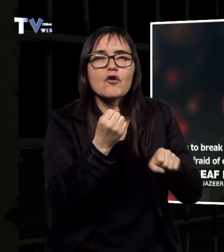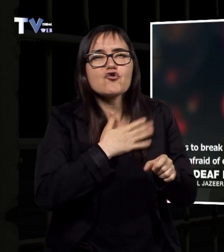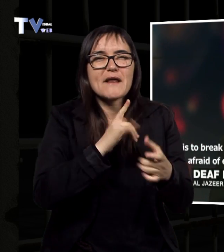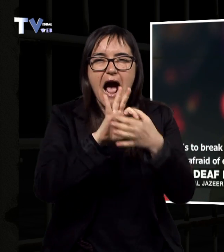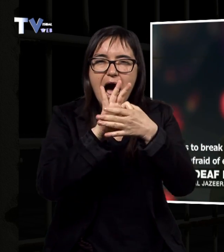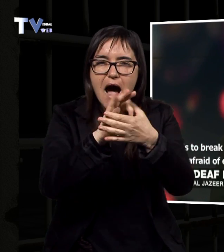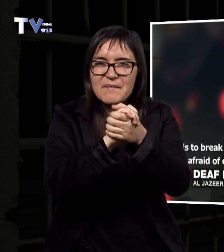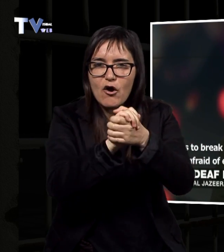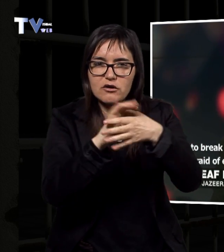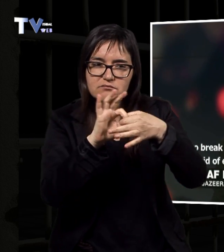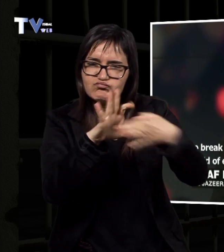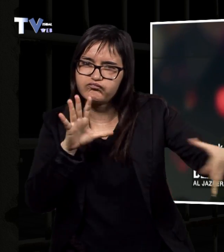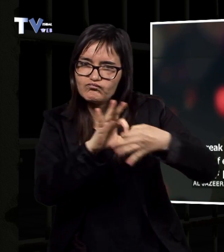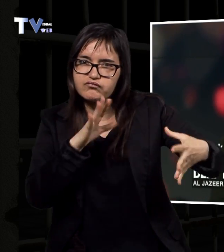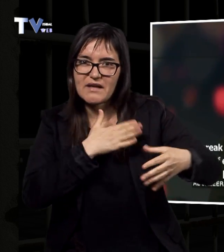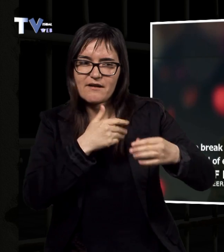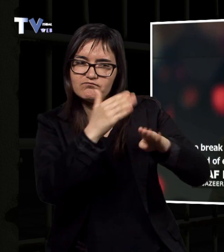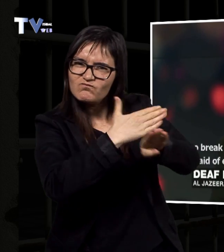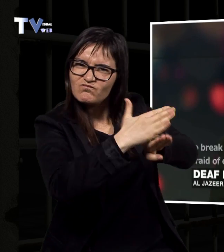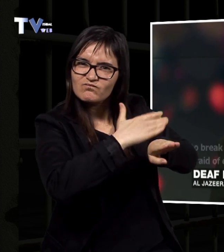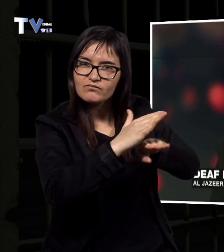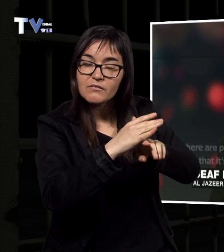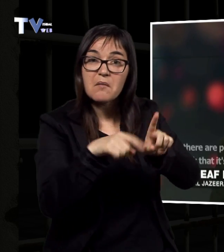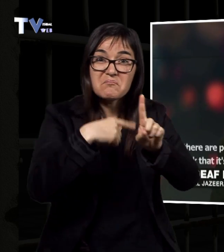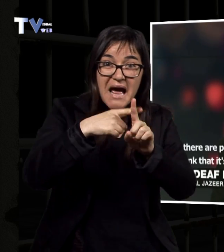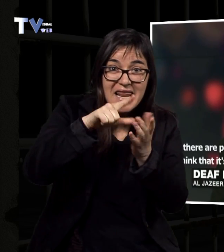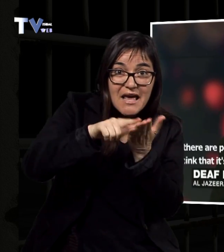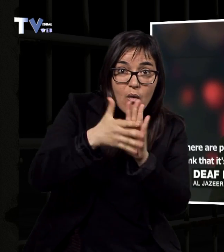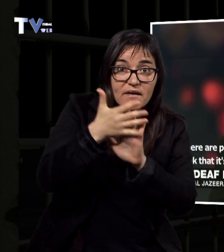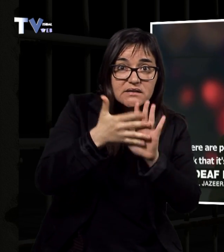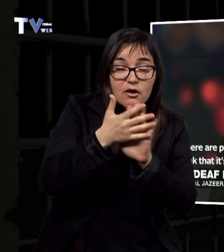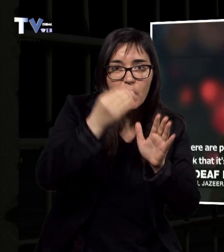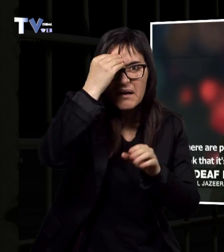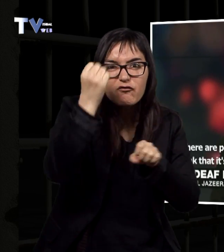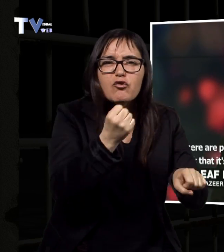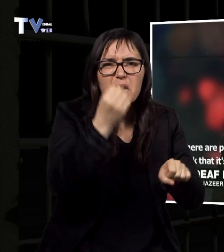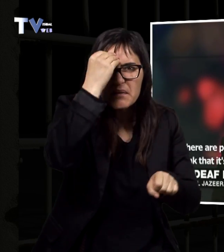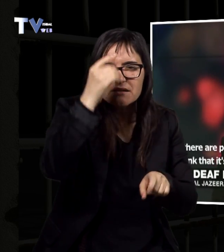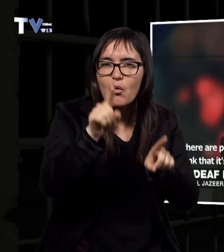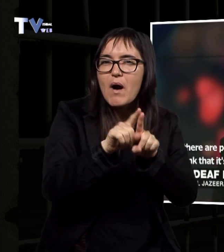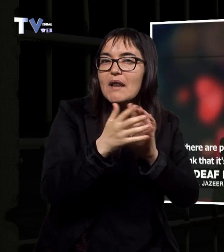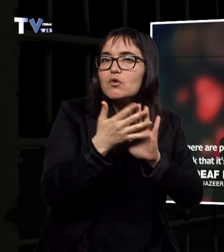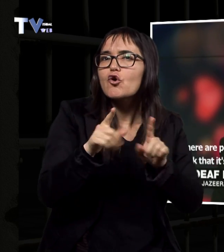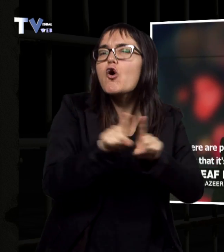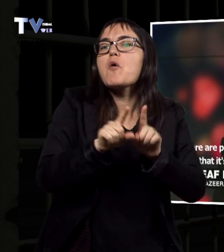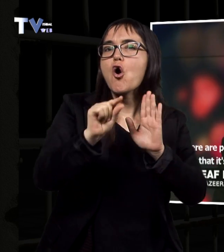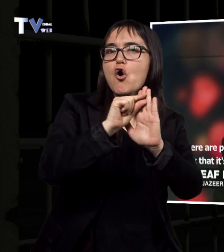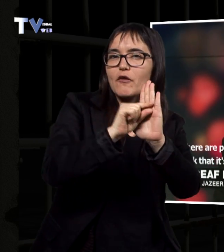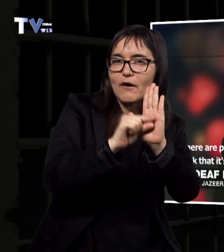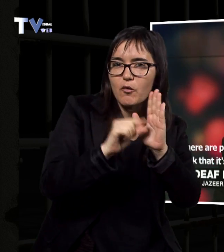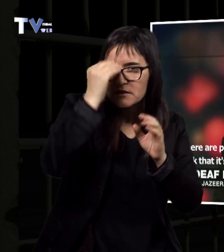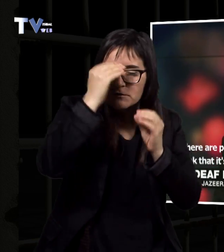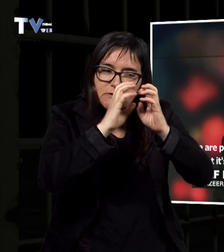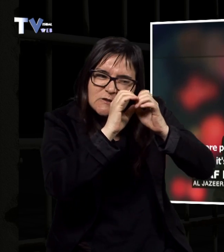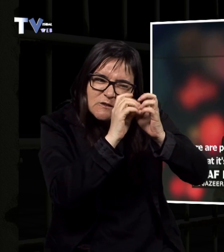friendships because they're afraid of escapes. And in the case of sign language, There are prison people who actually